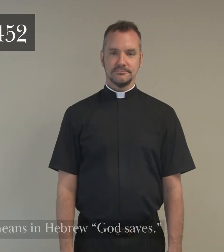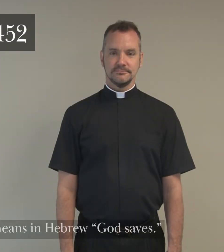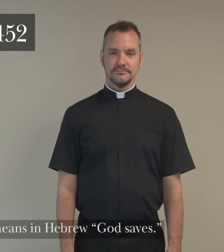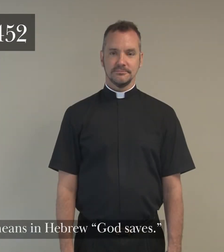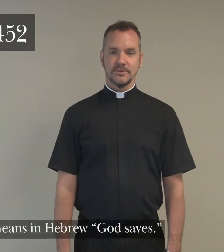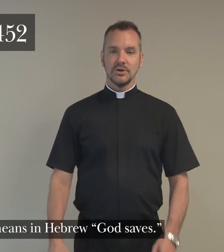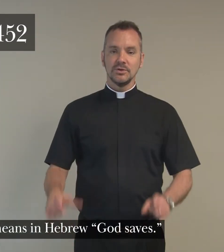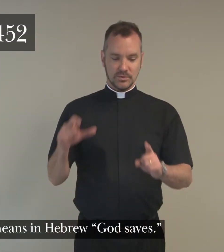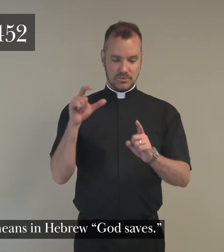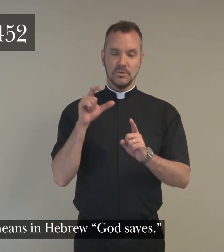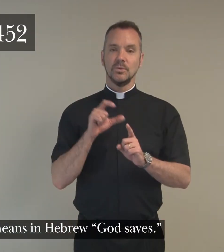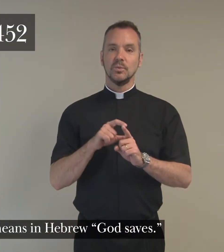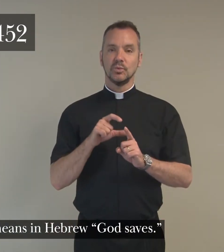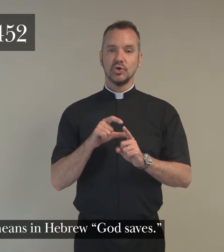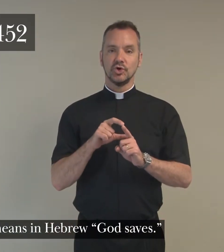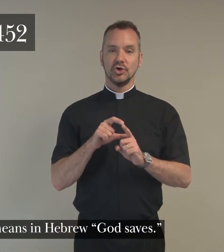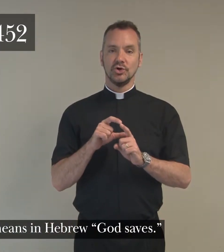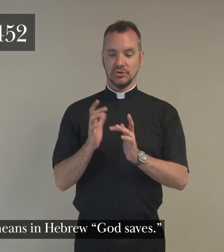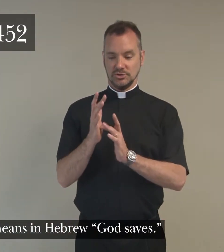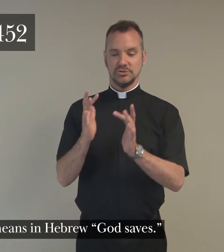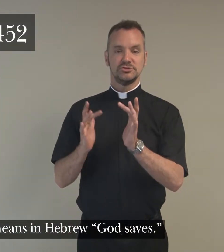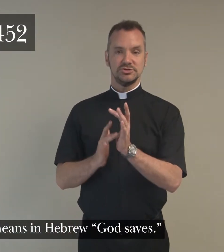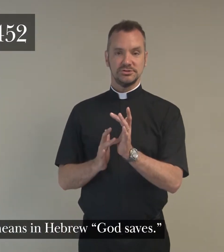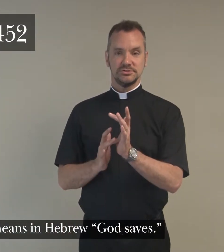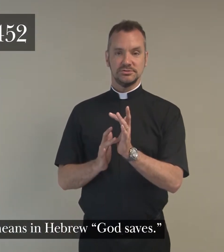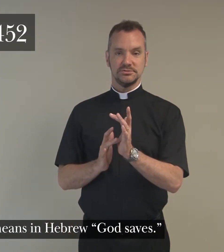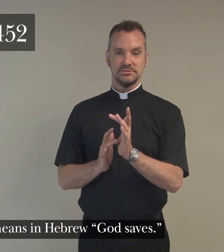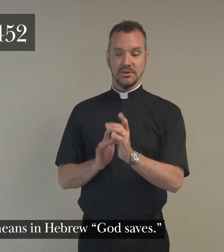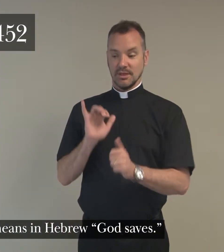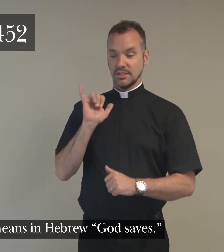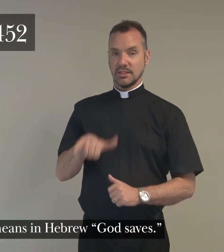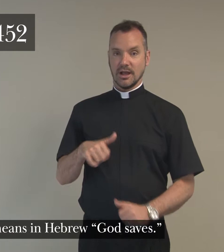Jesus means in Hebrew, God saves.